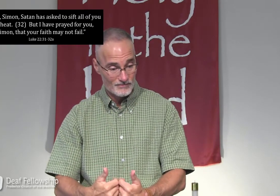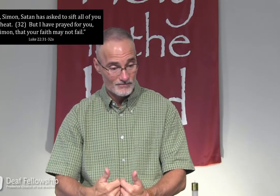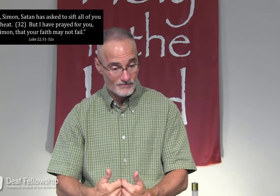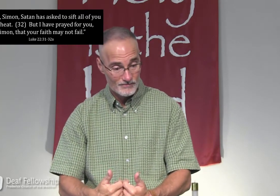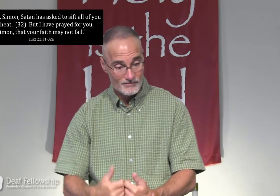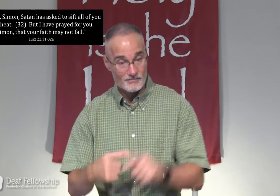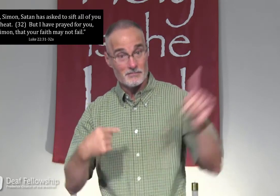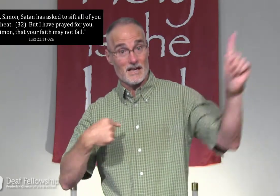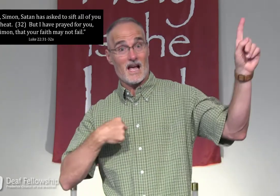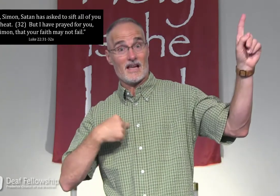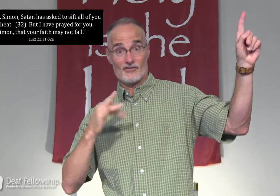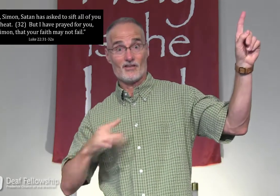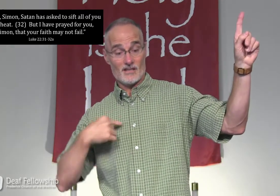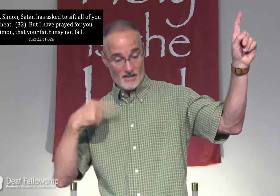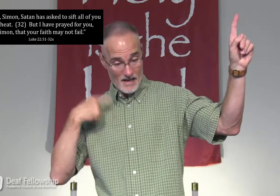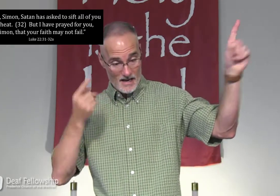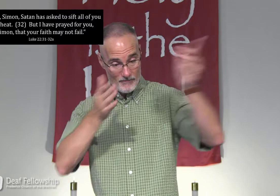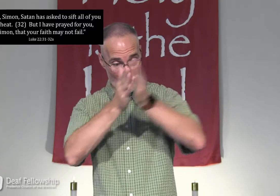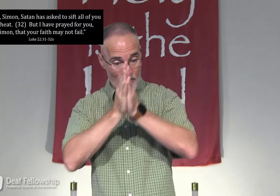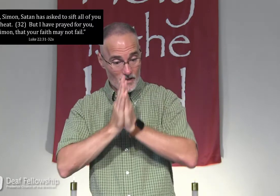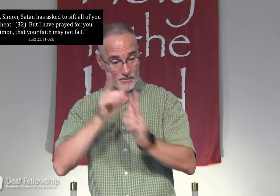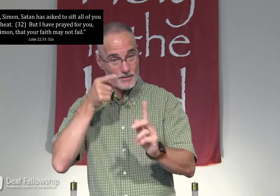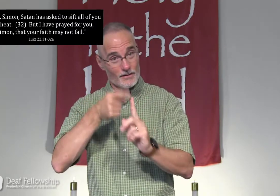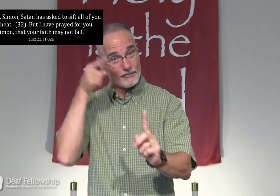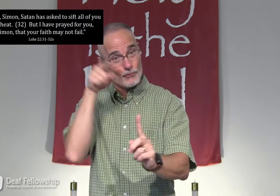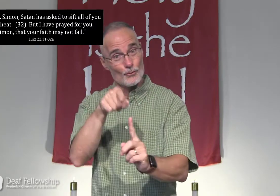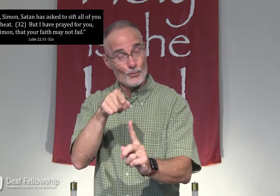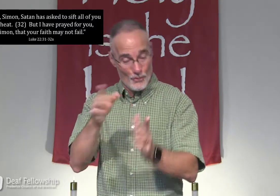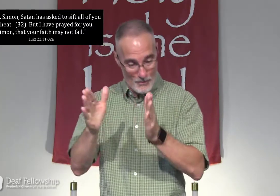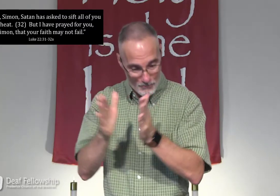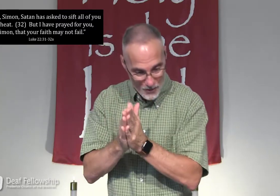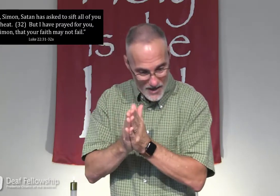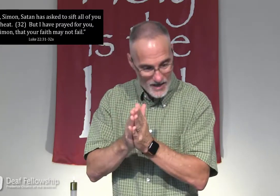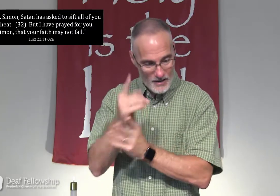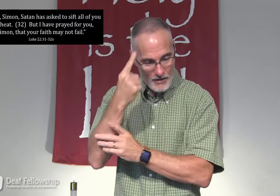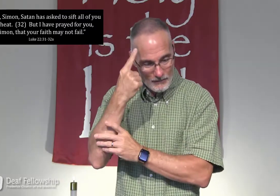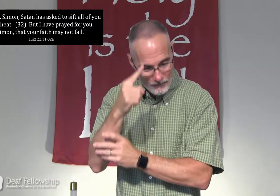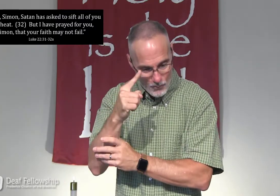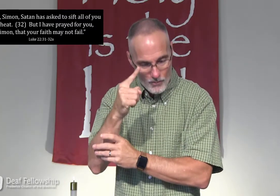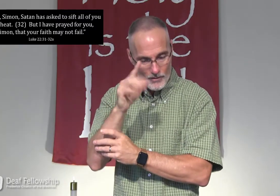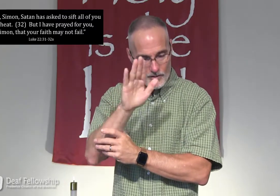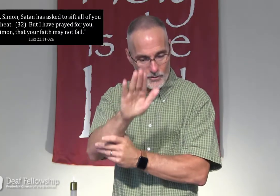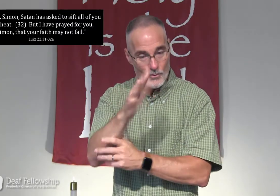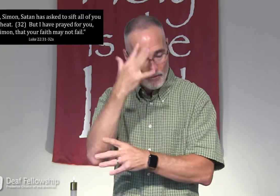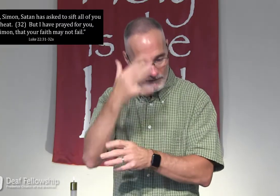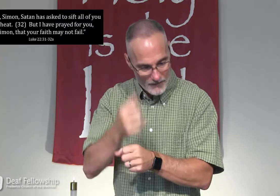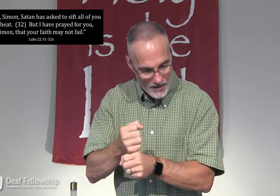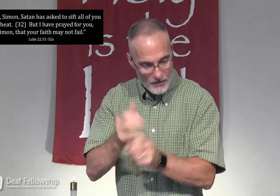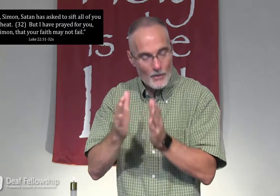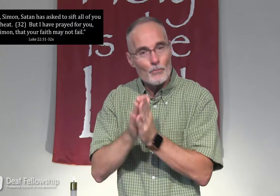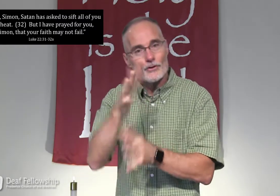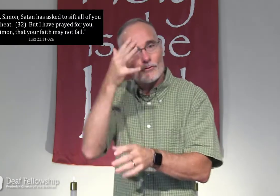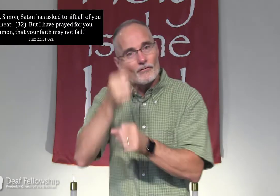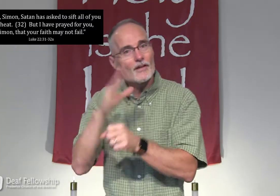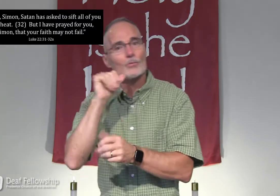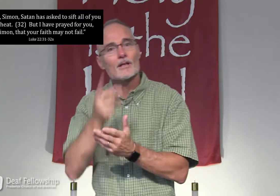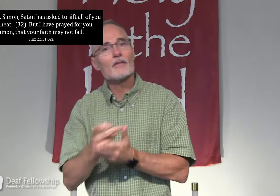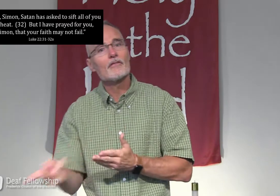to cause separation, division. But I have prayed for you, Simon, that your faith may